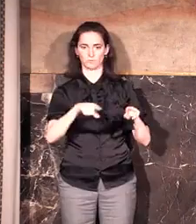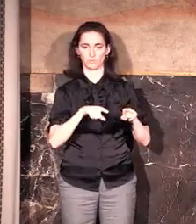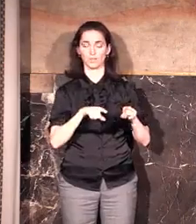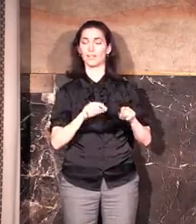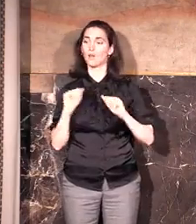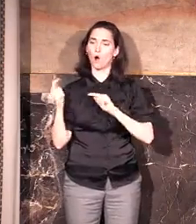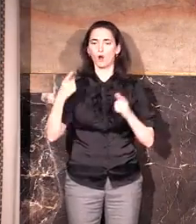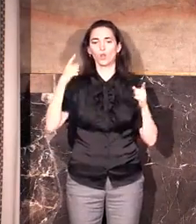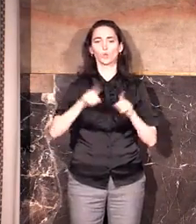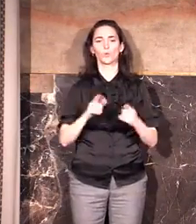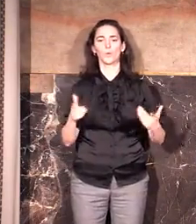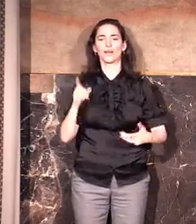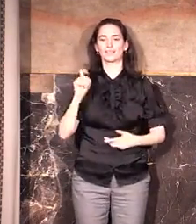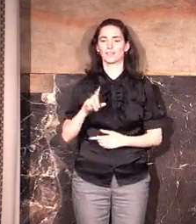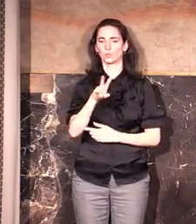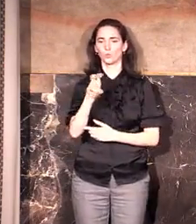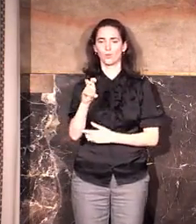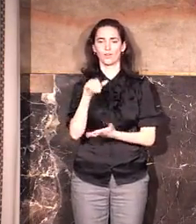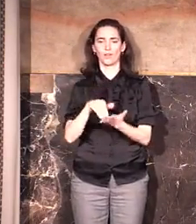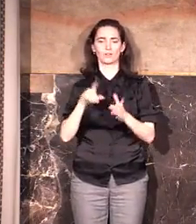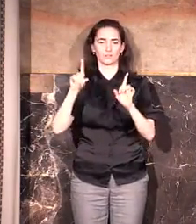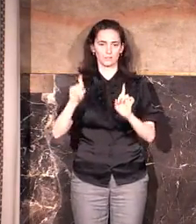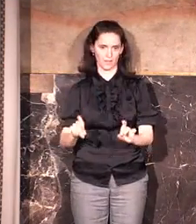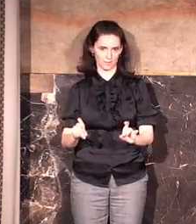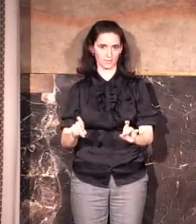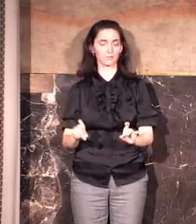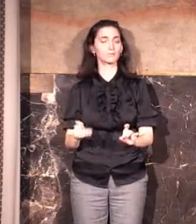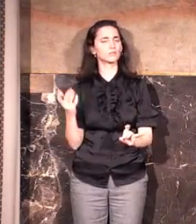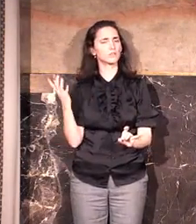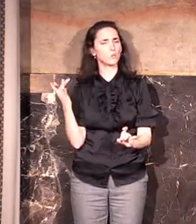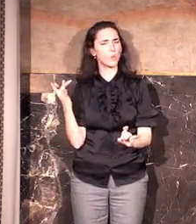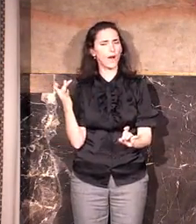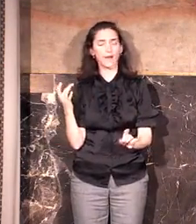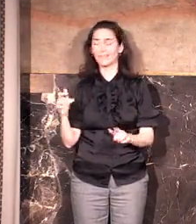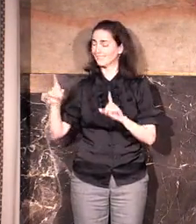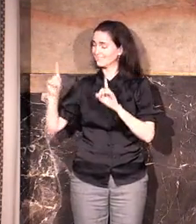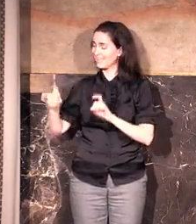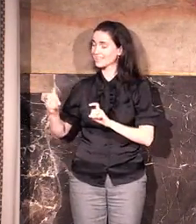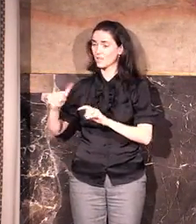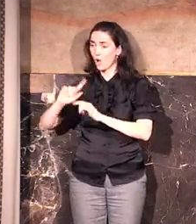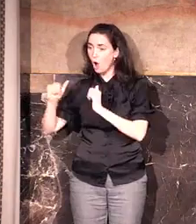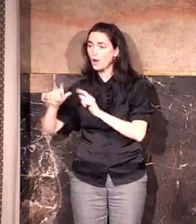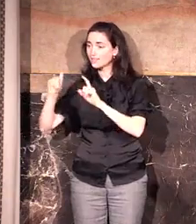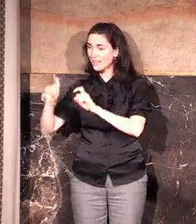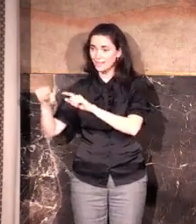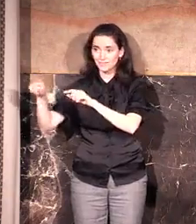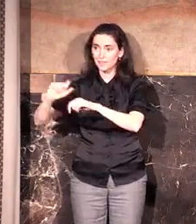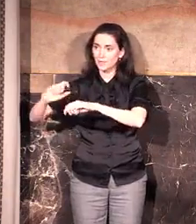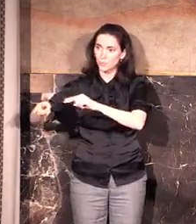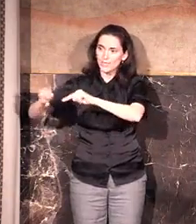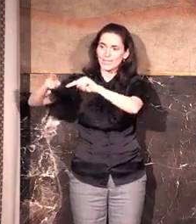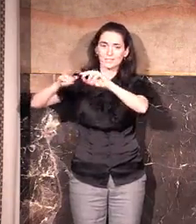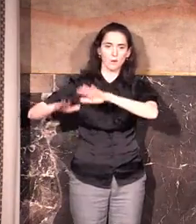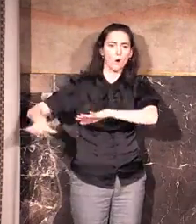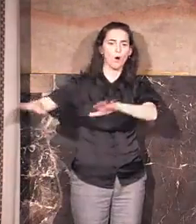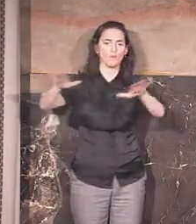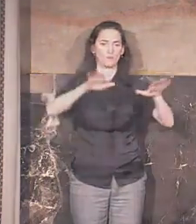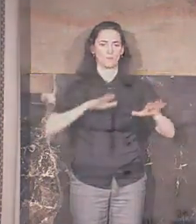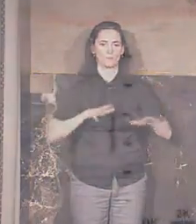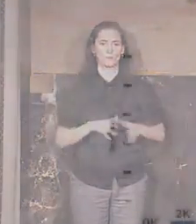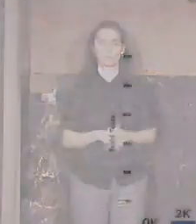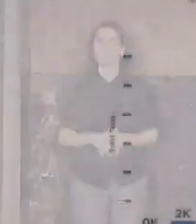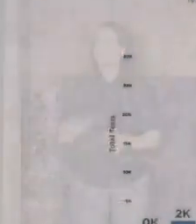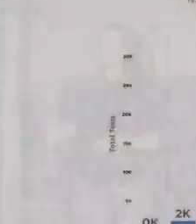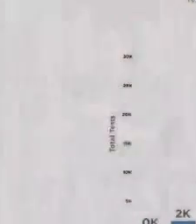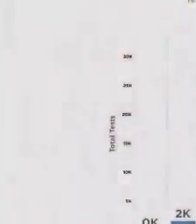200,000 tests. And that's because we're ramping up all of our testing in coordination. What I want to point your attention to with this graph